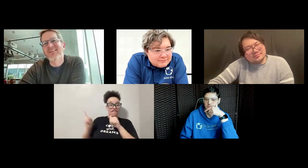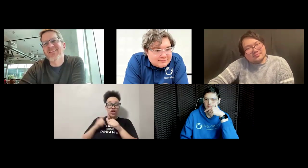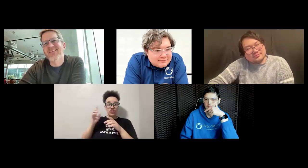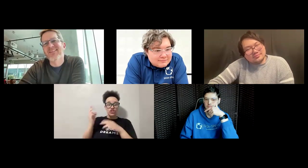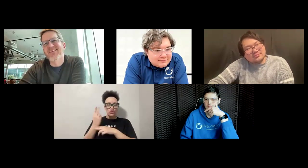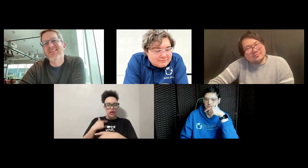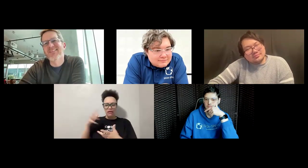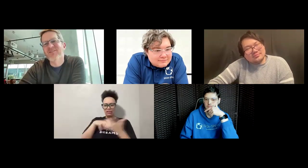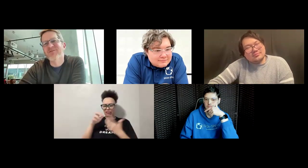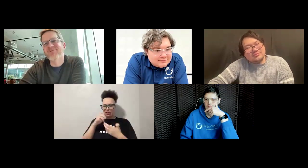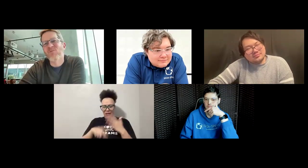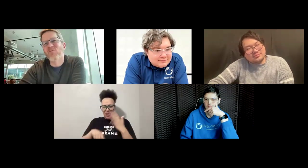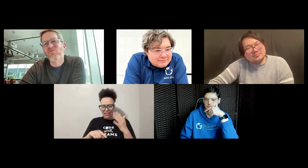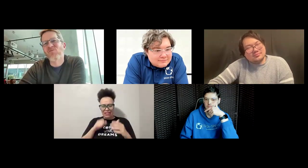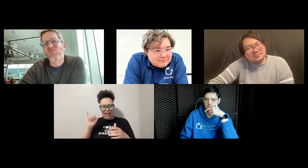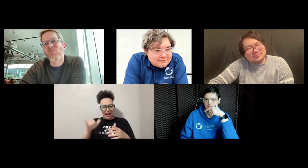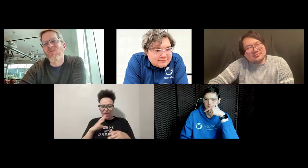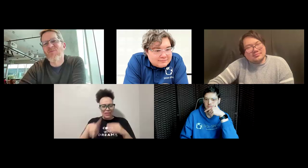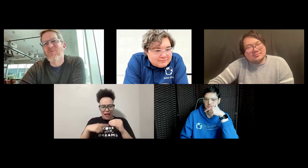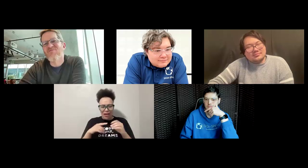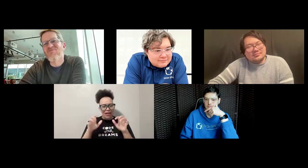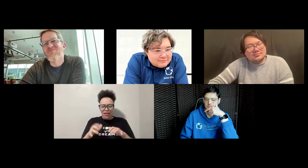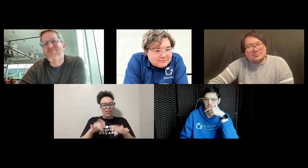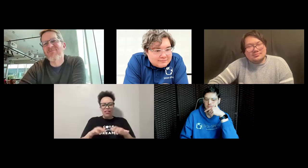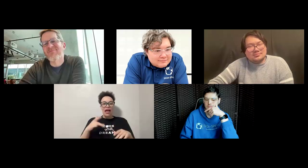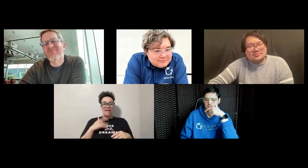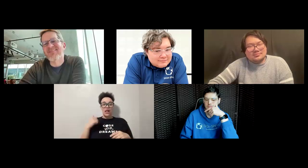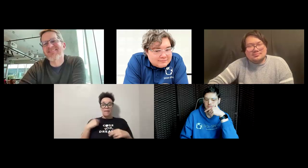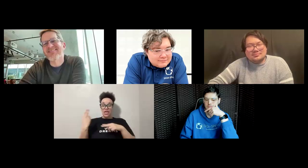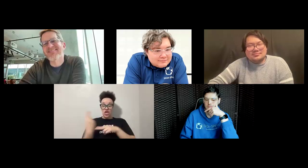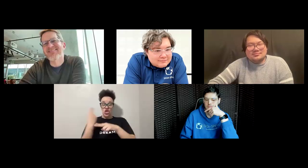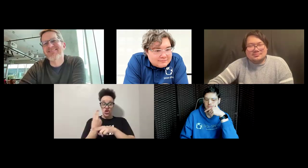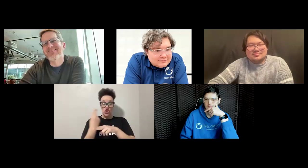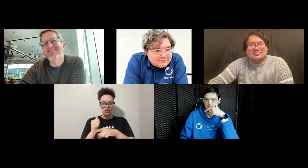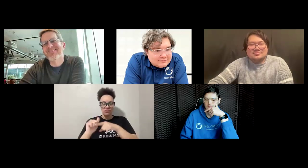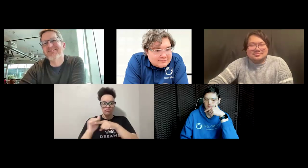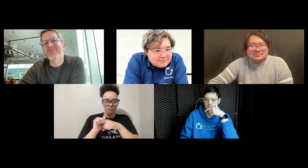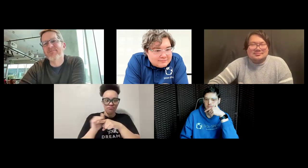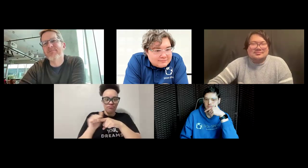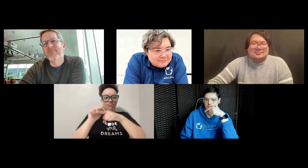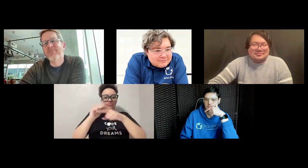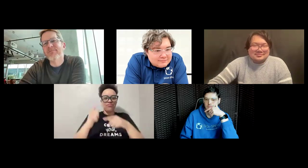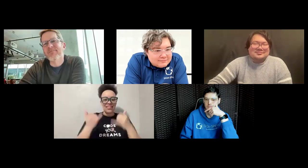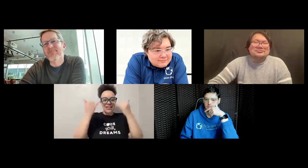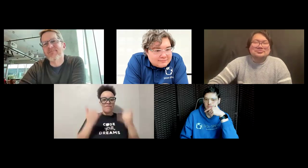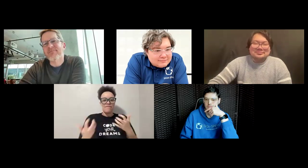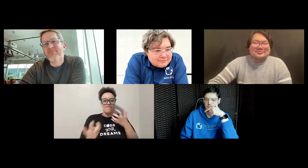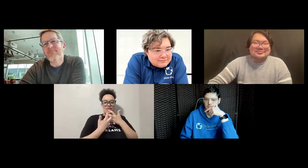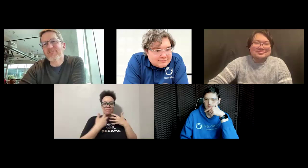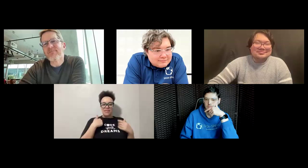been happening in the past. But when I first used it, I was like, what? That's not what I'm talking about at all. And, using it and getting it trained